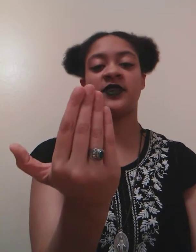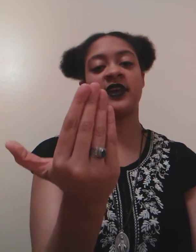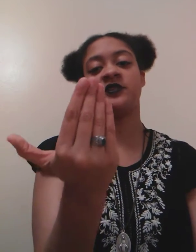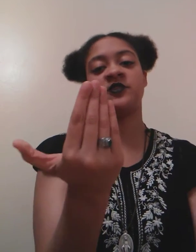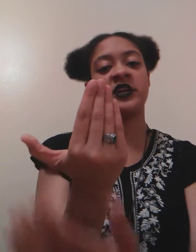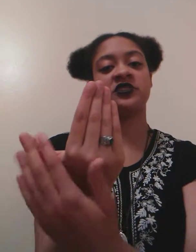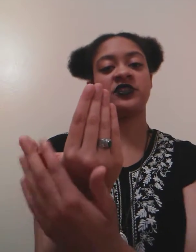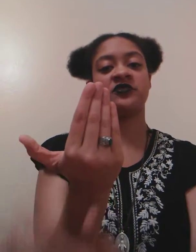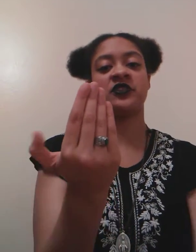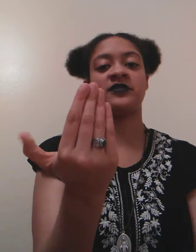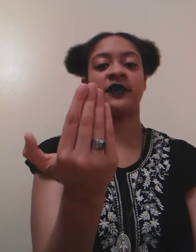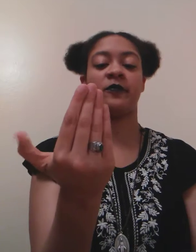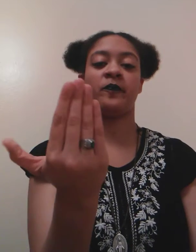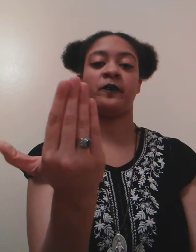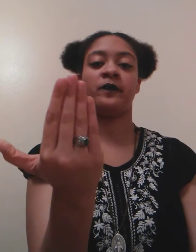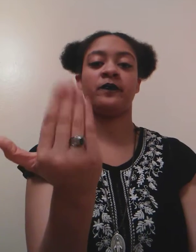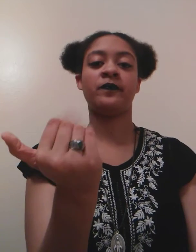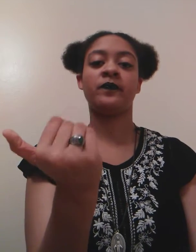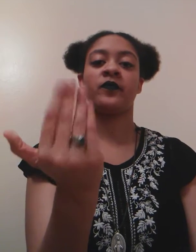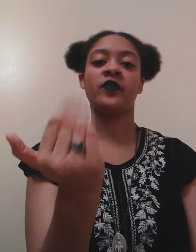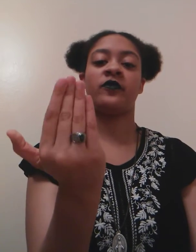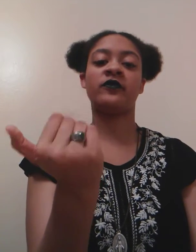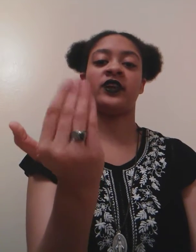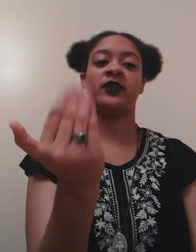thing, just make sure that your thumb is out. 15.